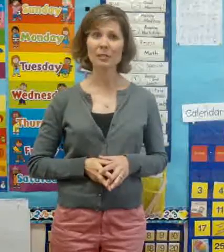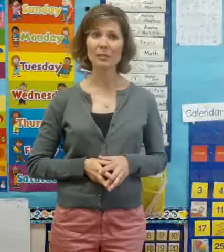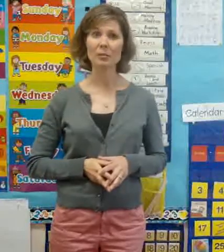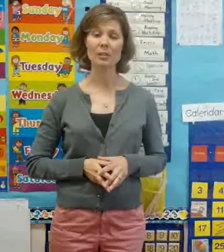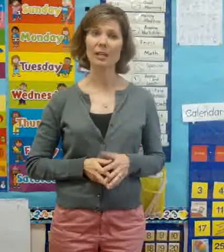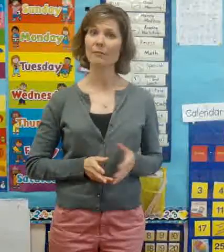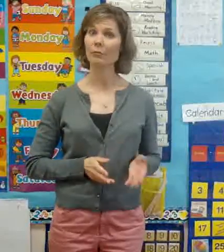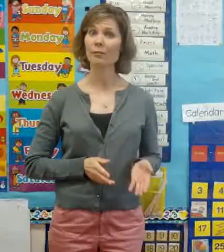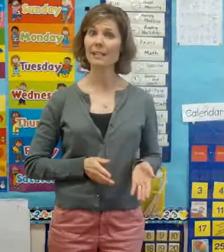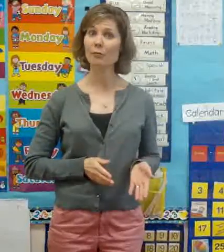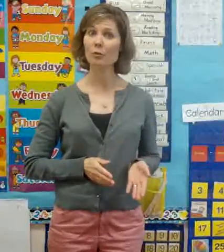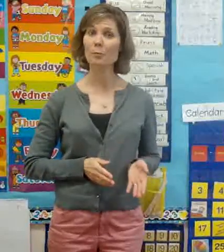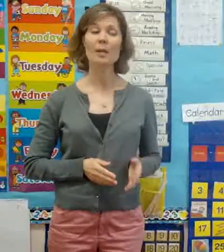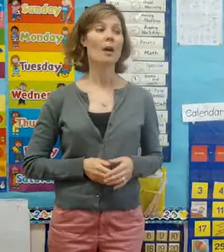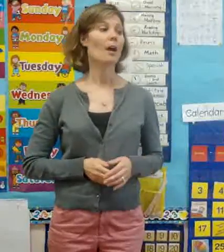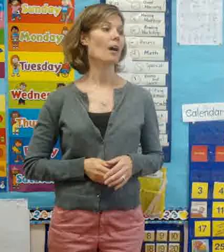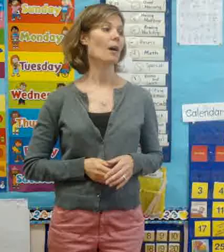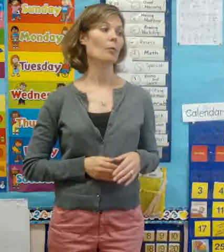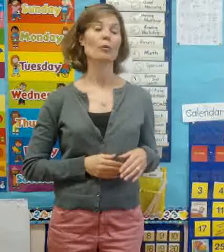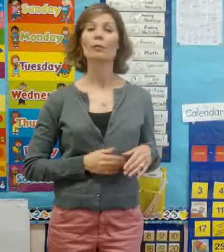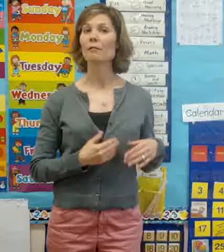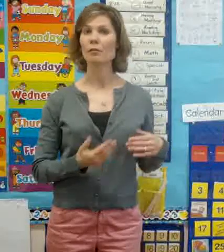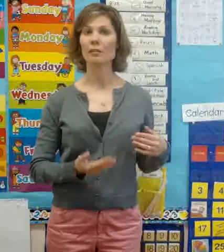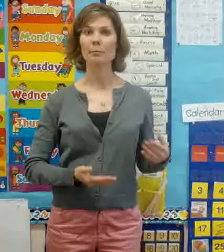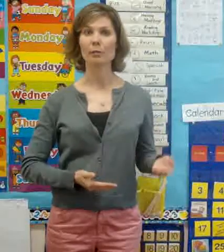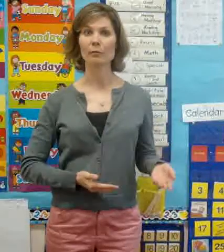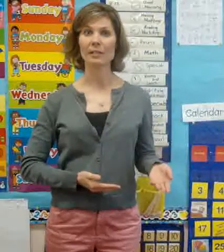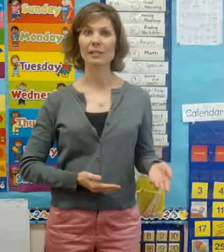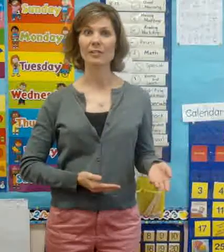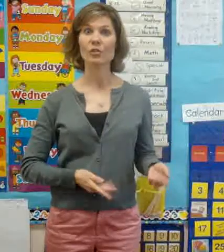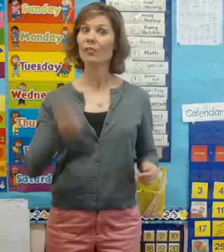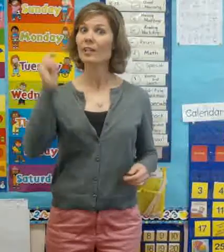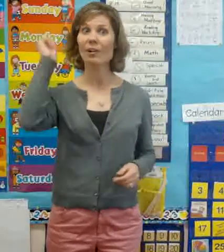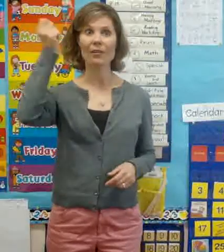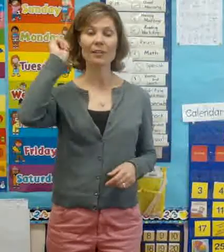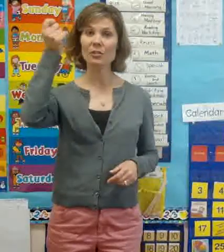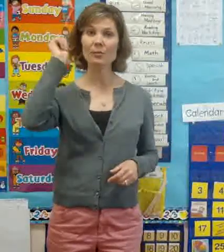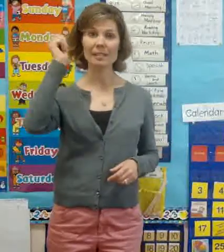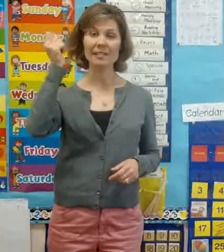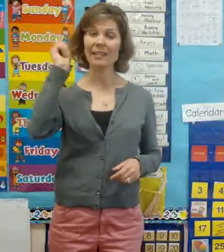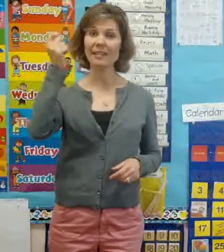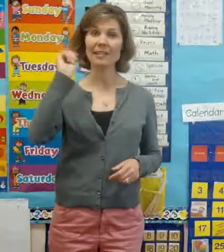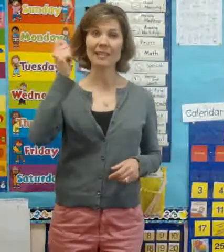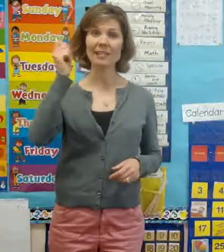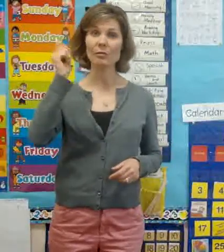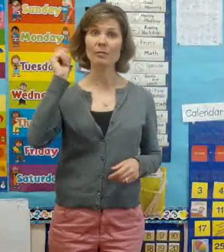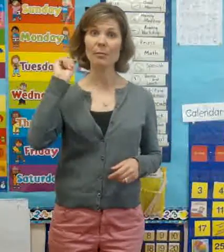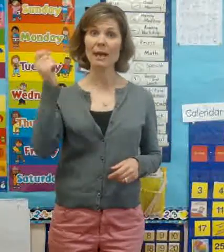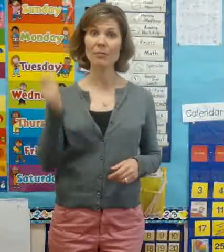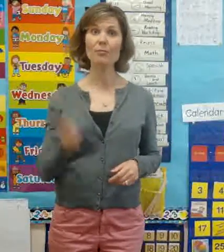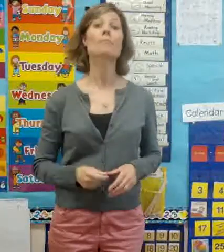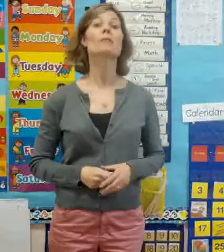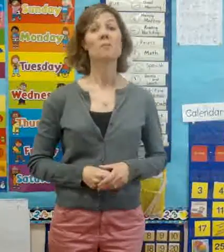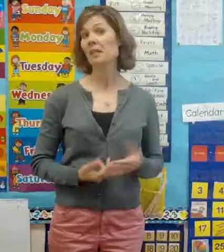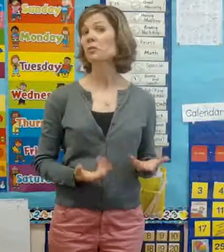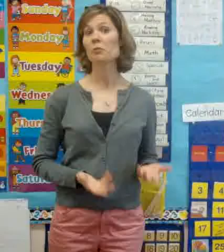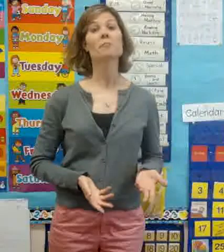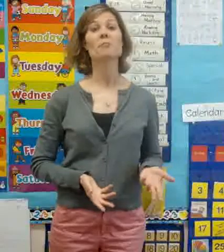interrupting you when you have a reading group, or if you're in the middle of reading a story. All they do is sign that they need to use the bathroom, and you can